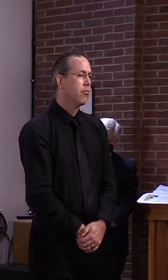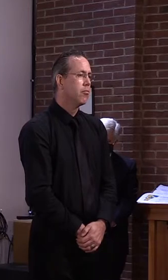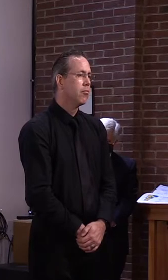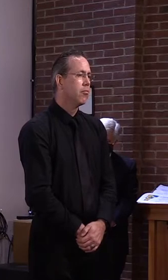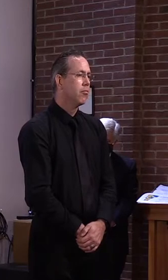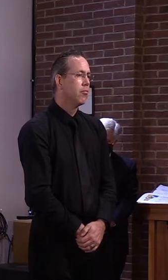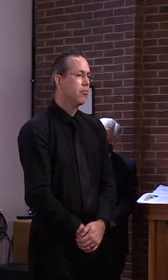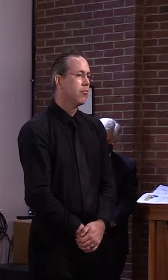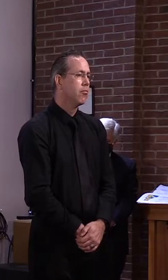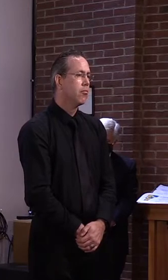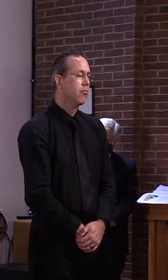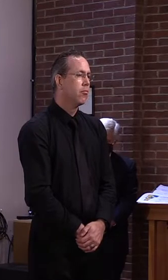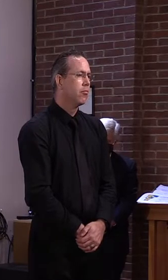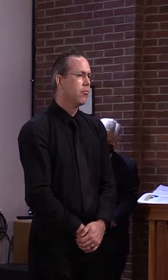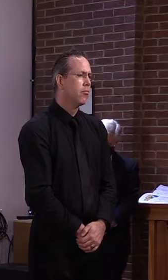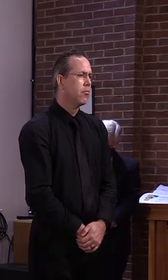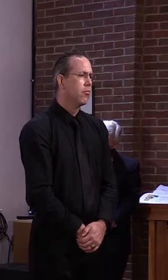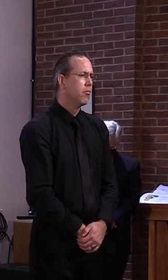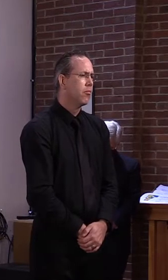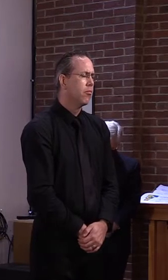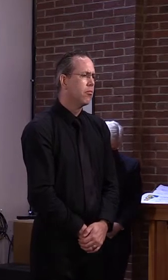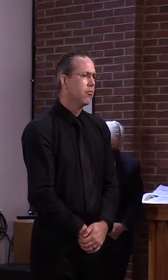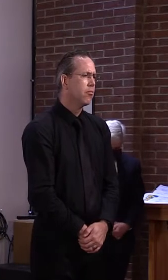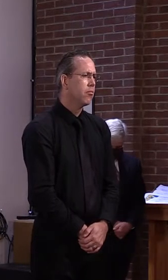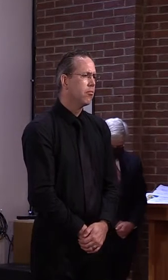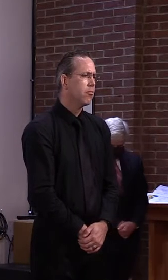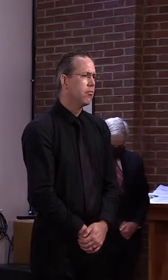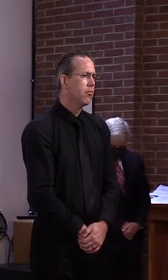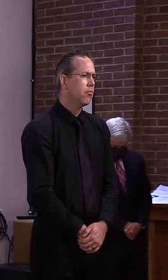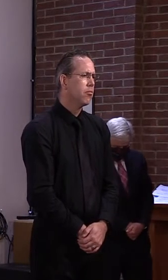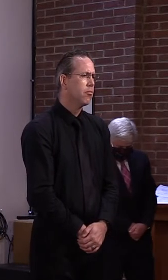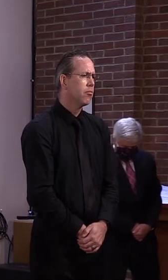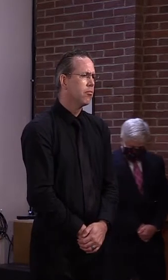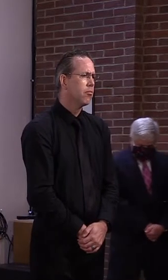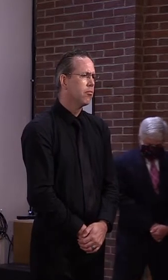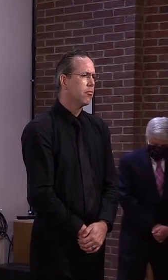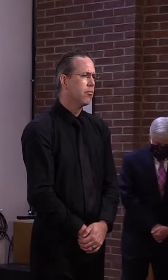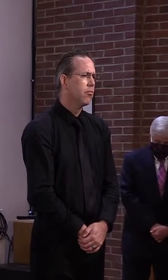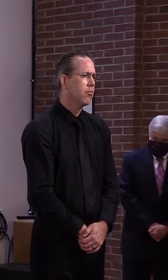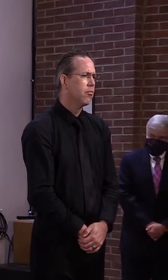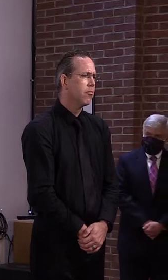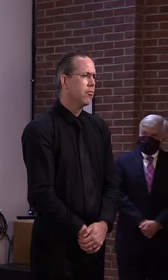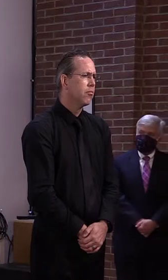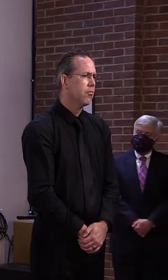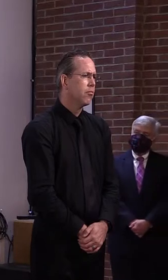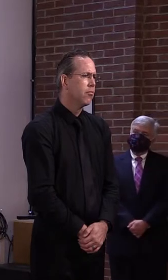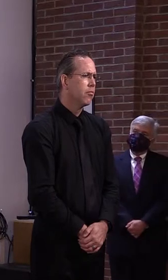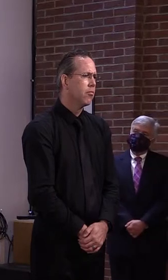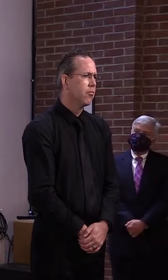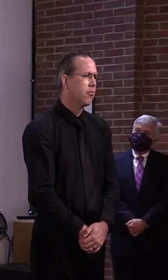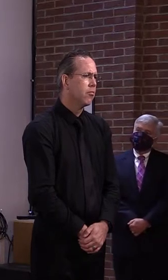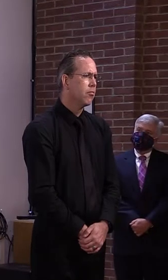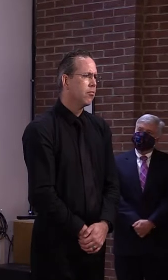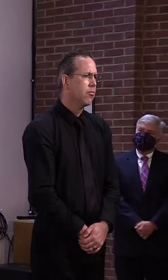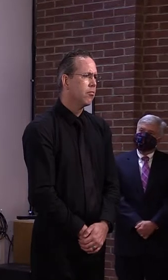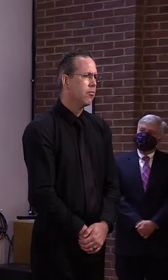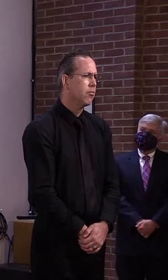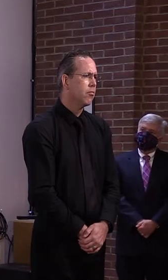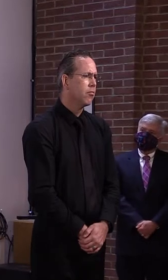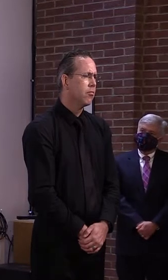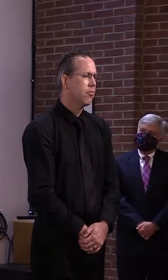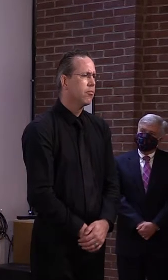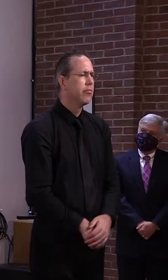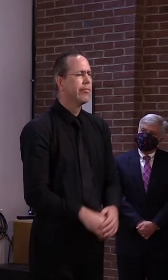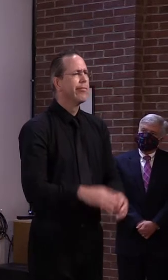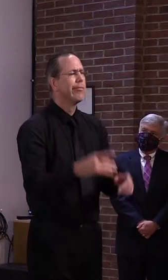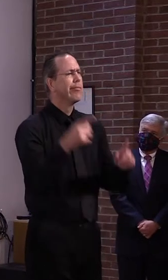And they go through the top underlying medical conditions, influenza, pneumonia, respiratory failure,